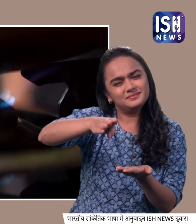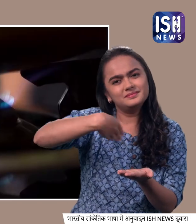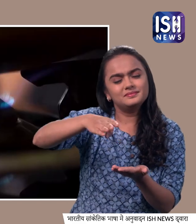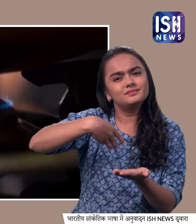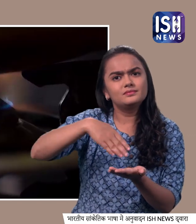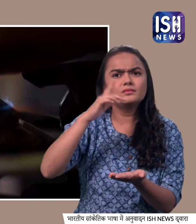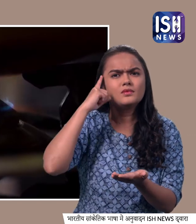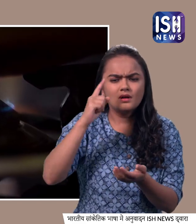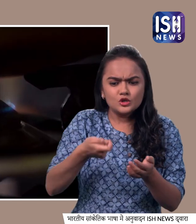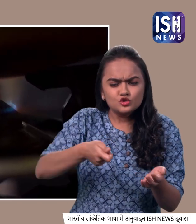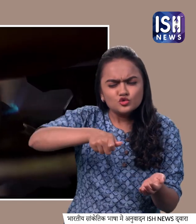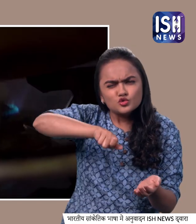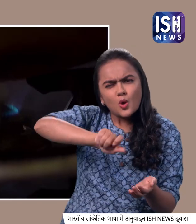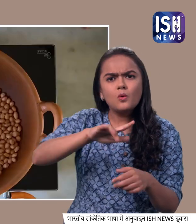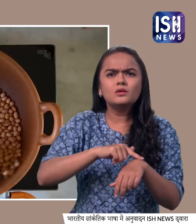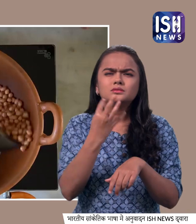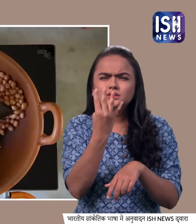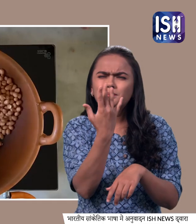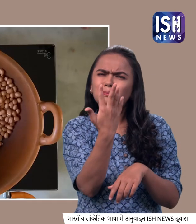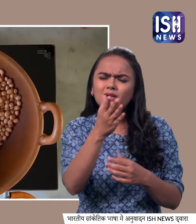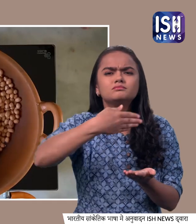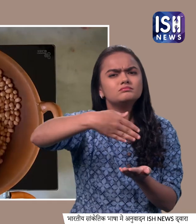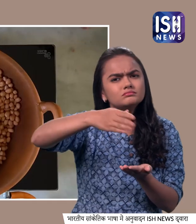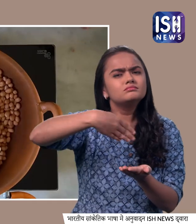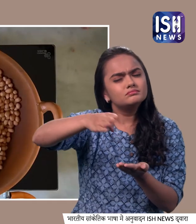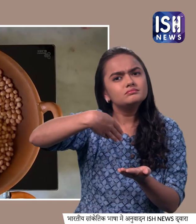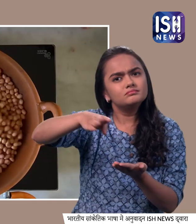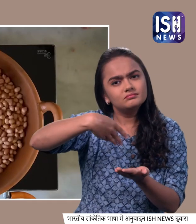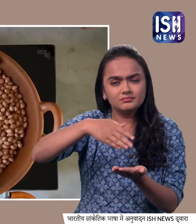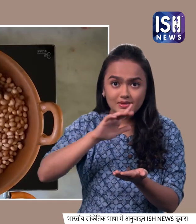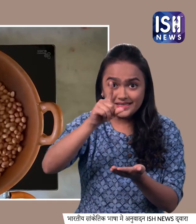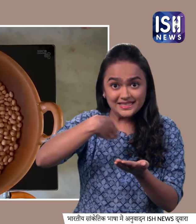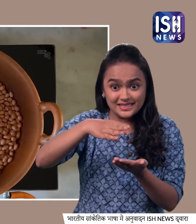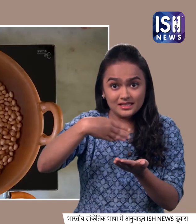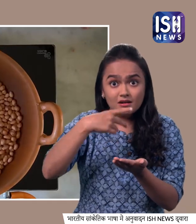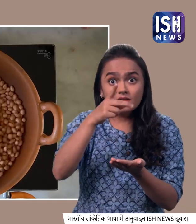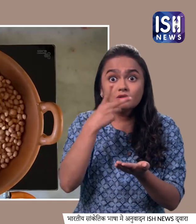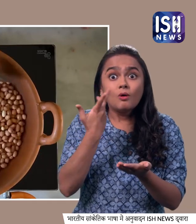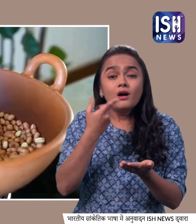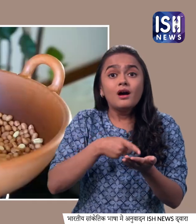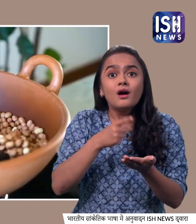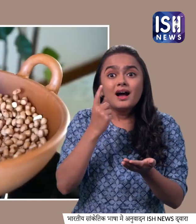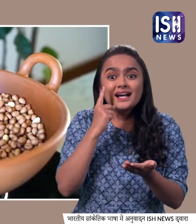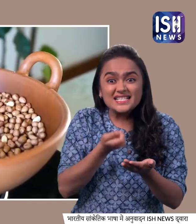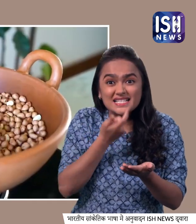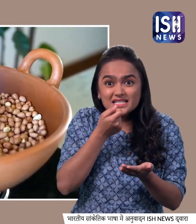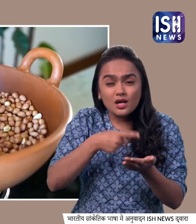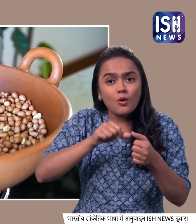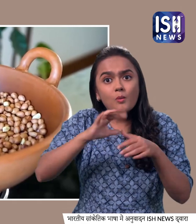let's roast peanuts After roasting peanuts, you natural oil from